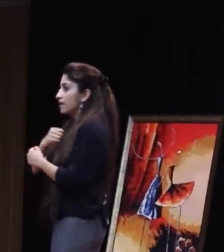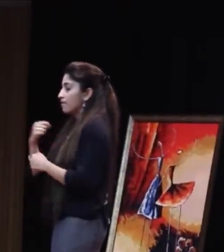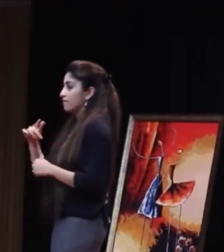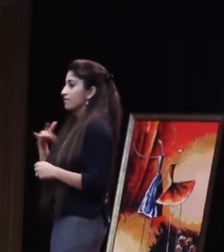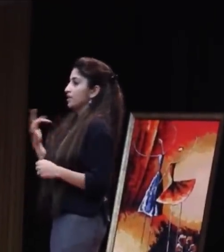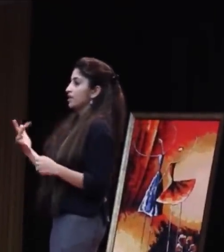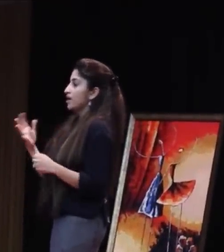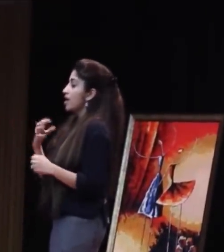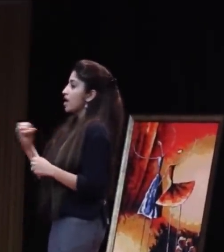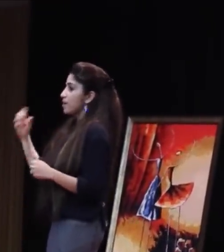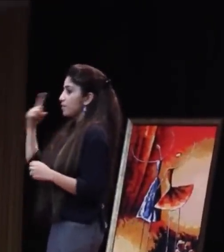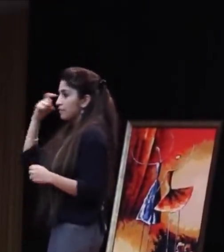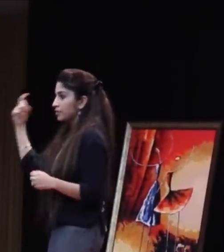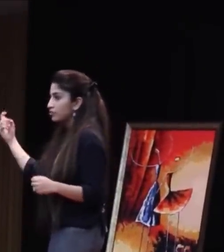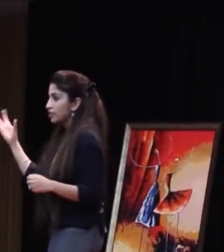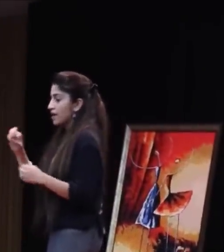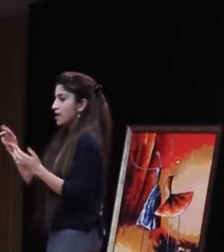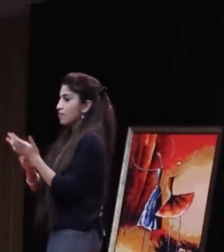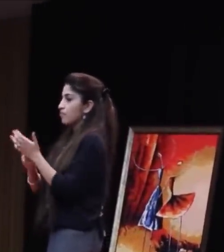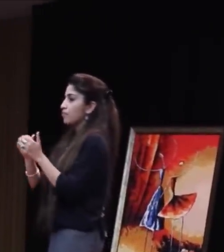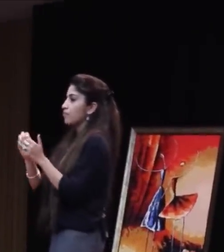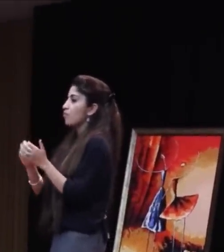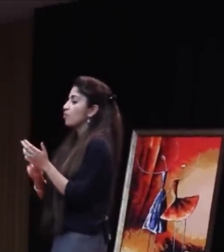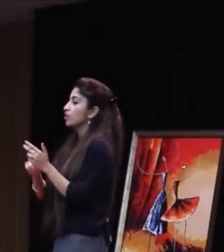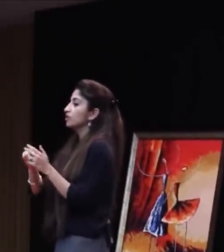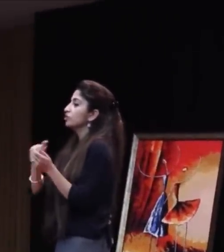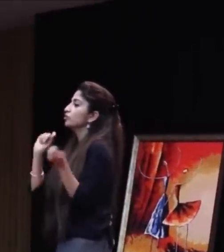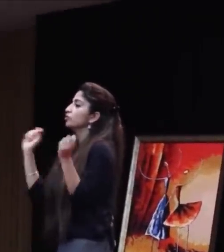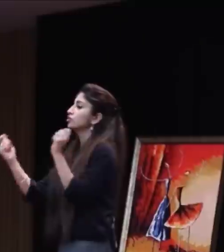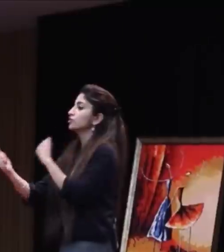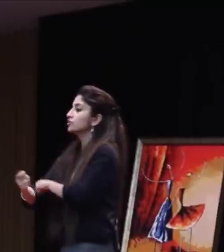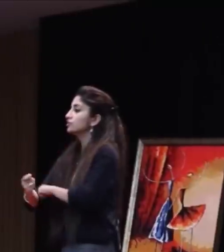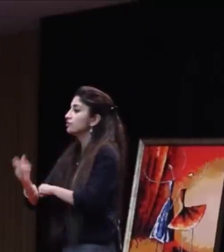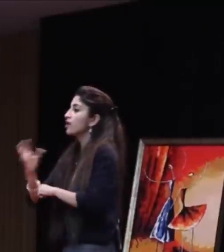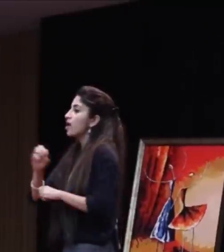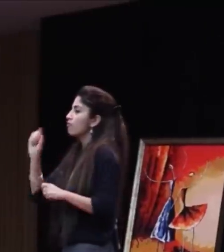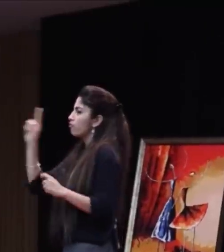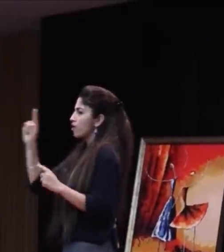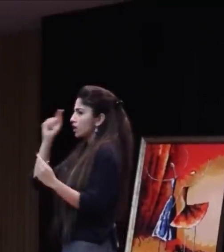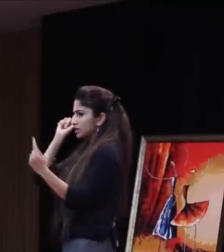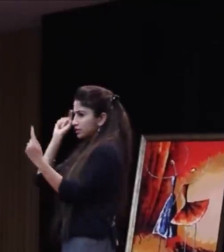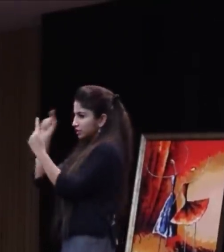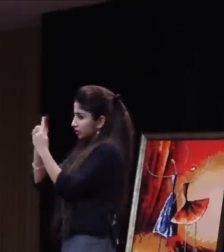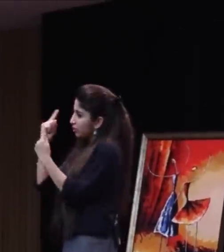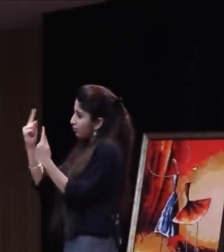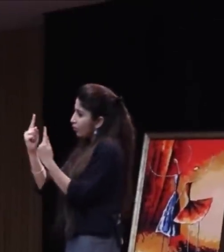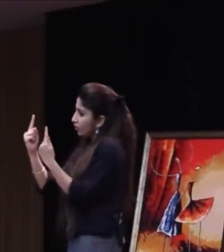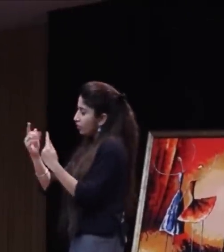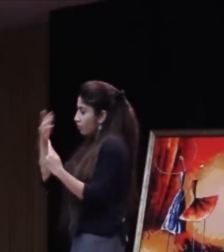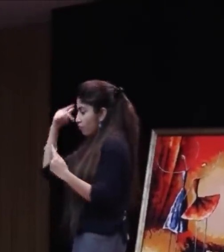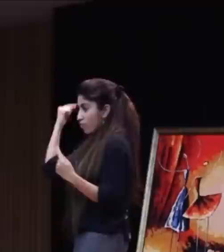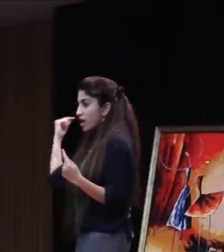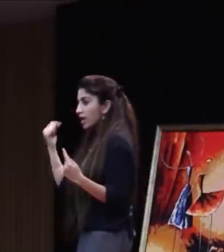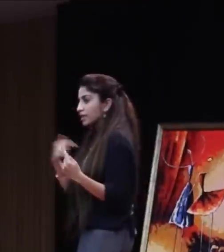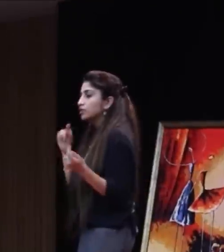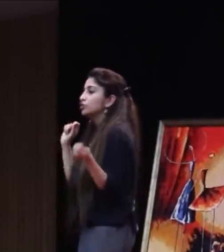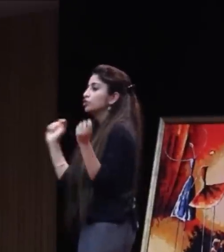feeling, motivation and dream. And more than that, you can see that how a single cause has